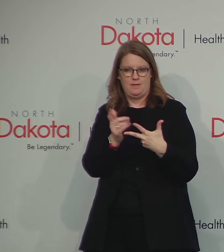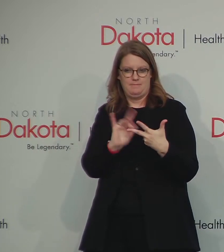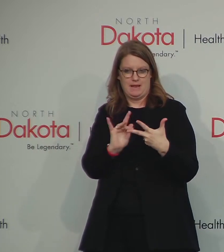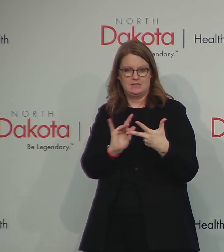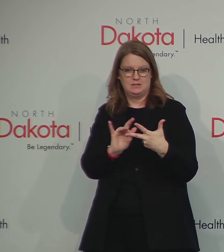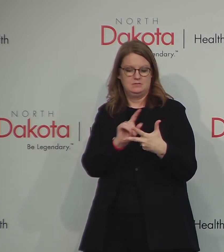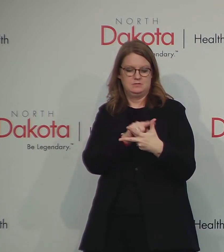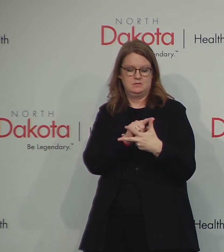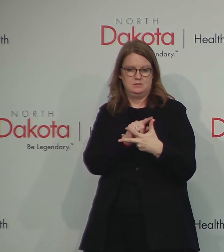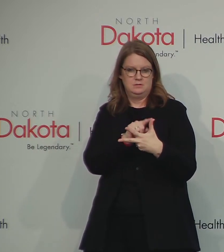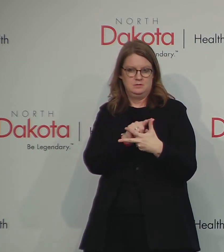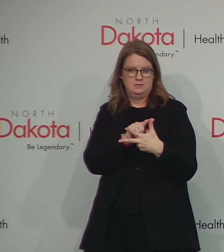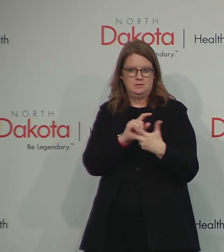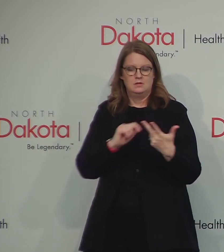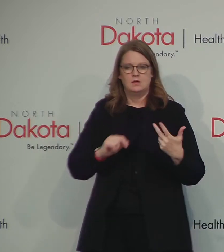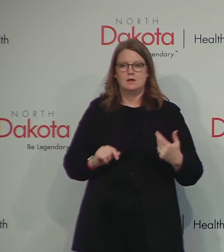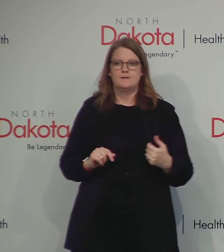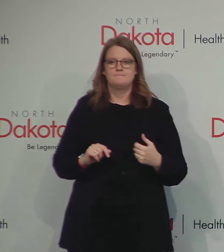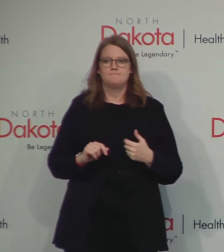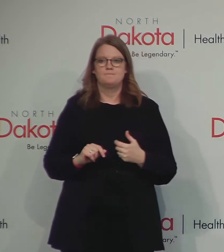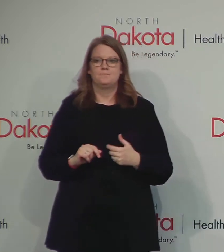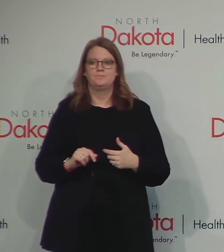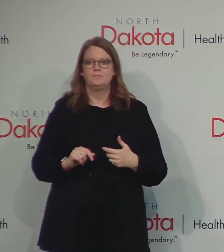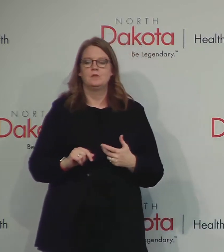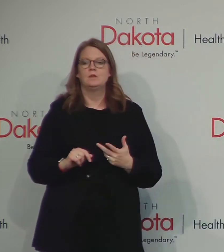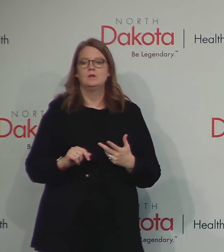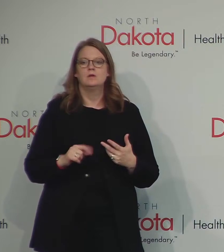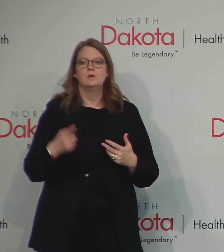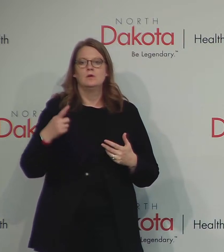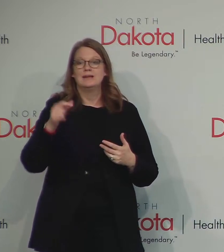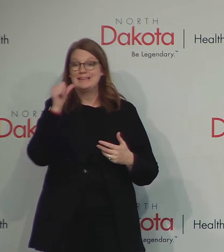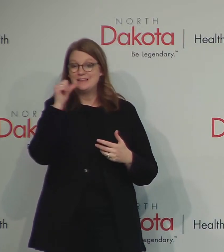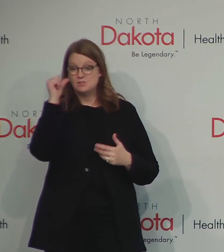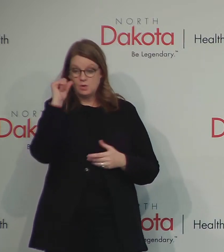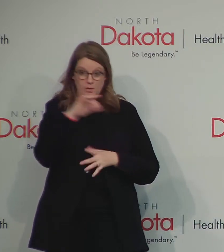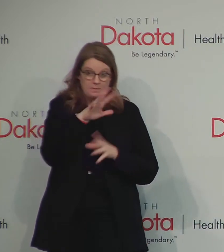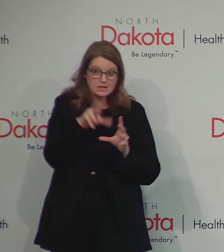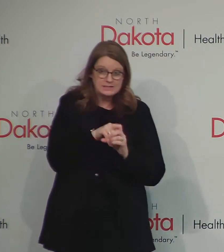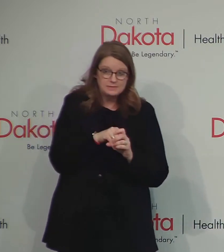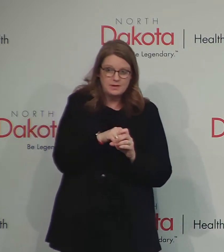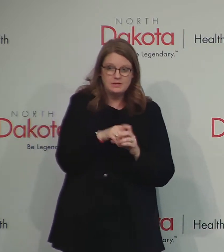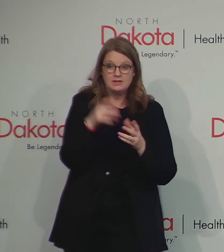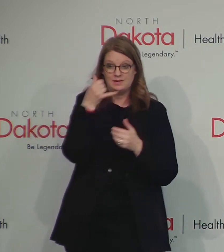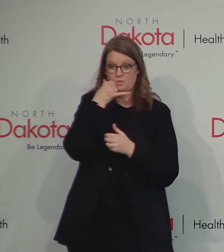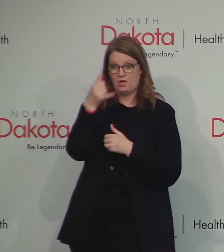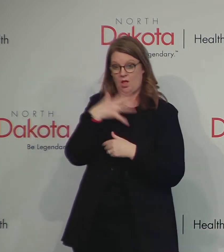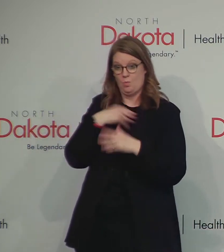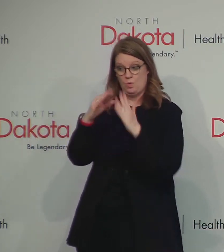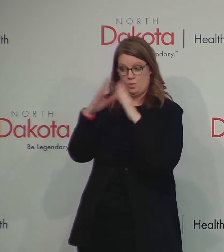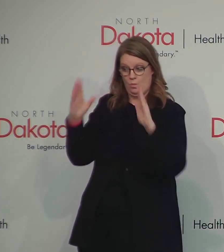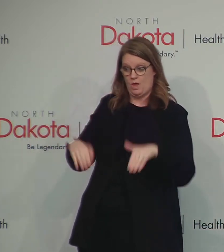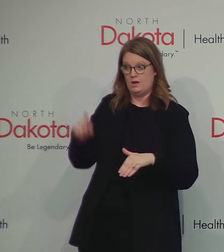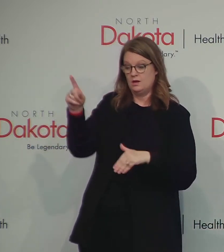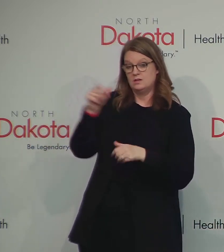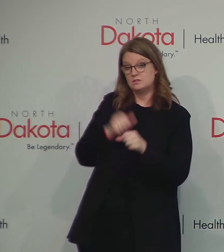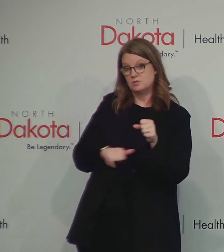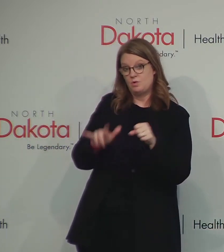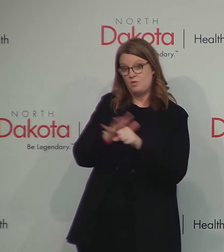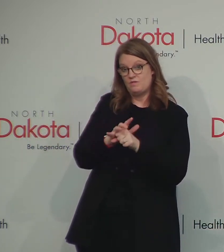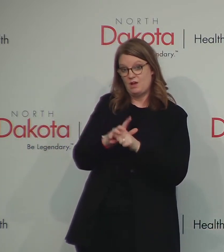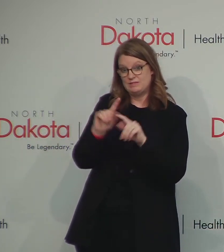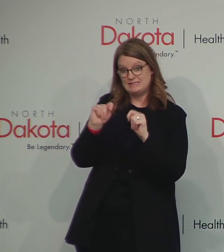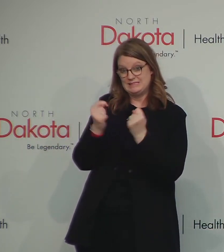return to normal. Yesterday, we participated in a call with the White House's coronavirus